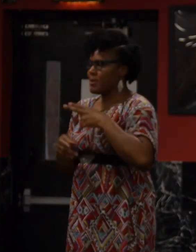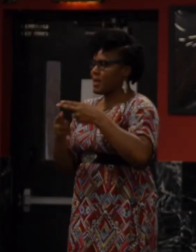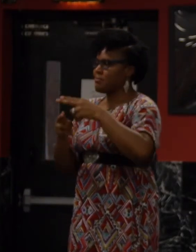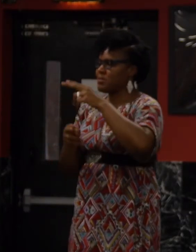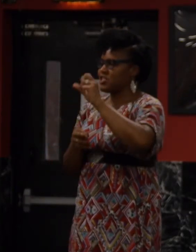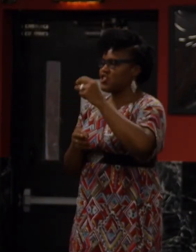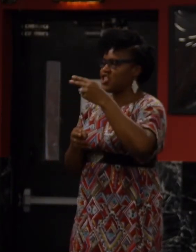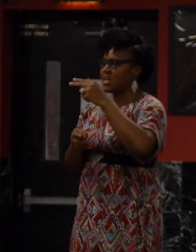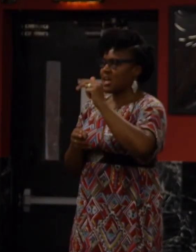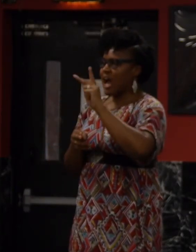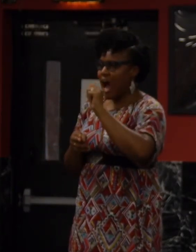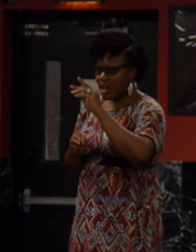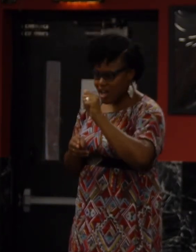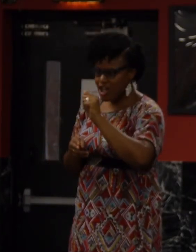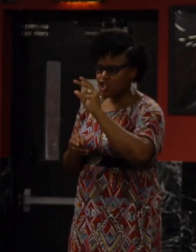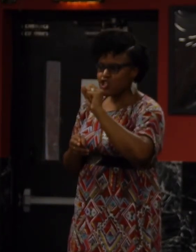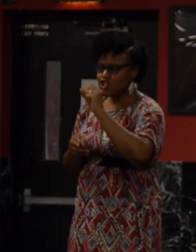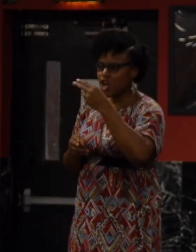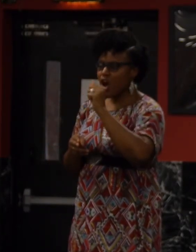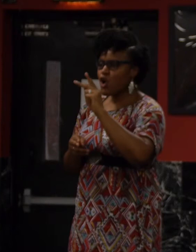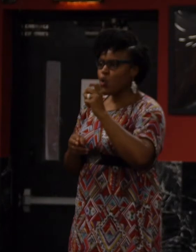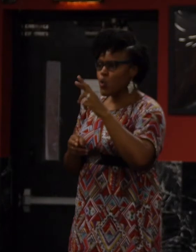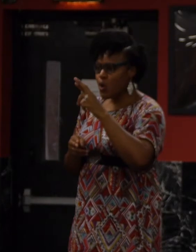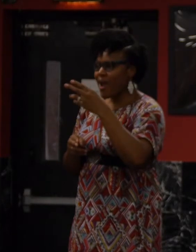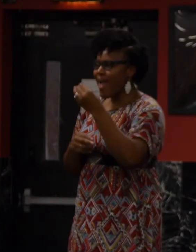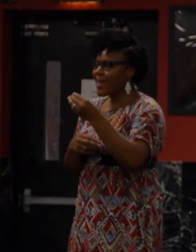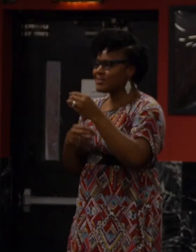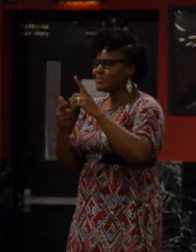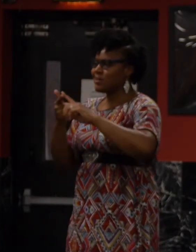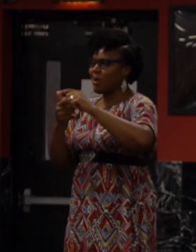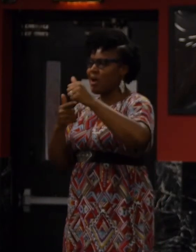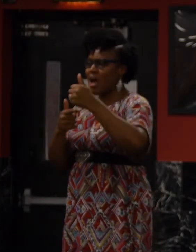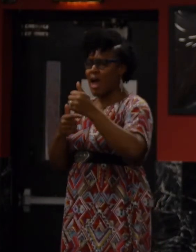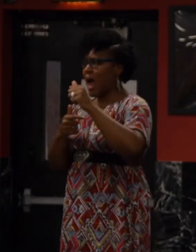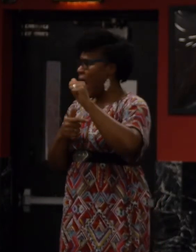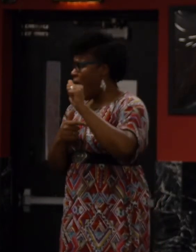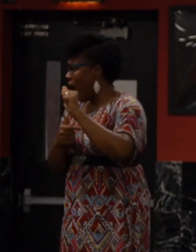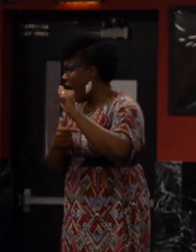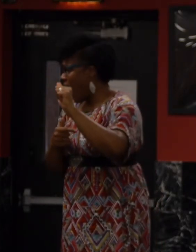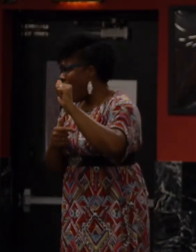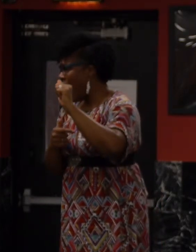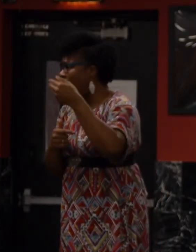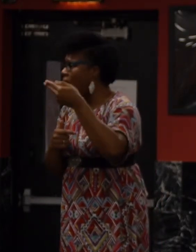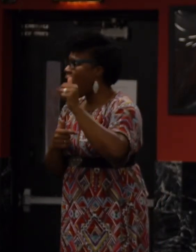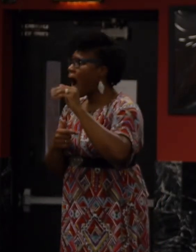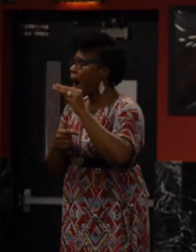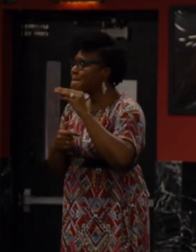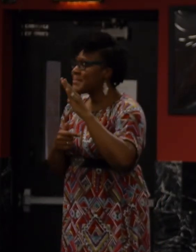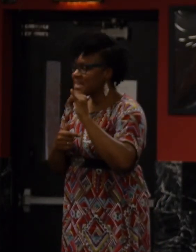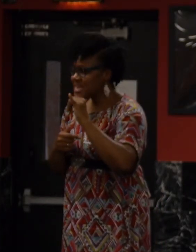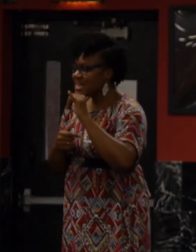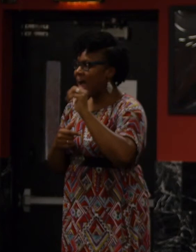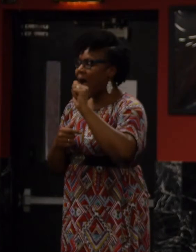and Nahanda Abiodun, who are both in exile currently in Cuba. And Nahanda Abiodun actually didn't even go into exile until like 1990, if